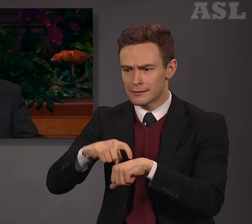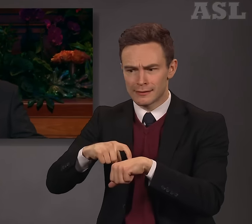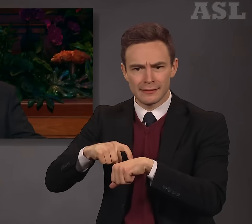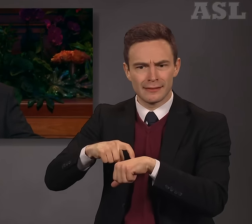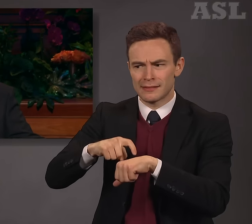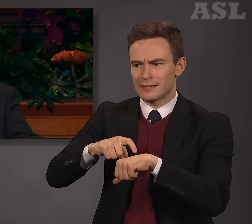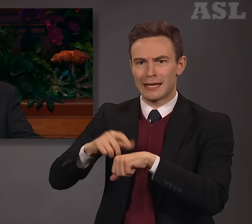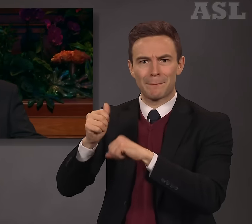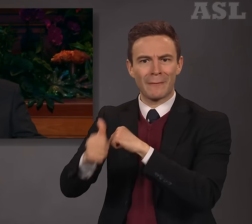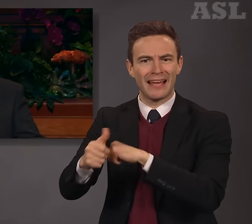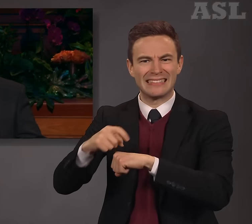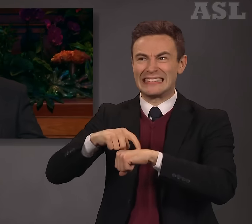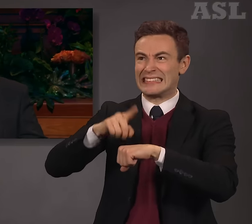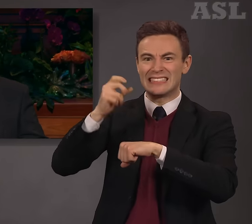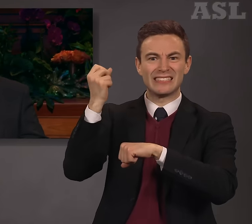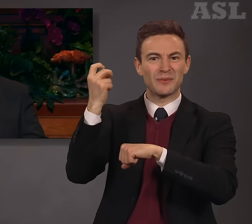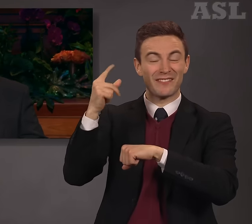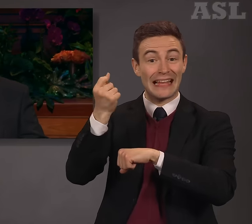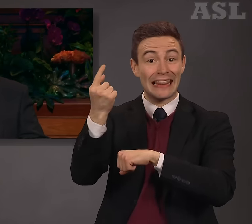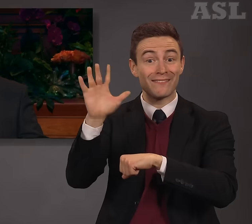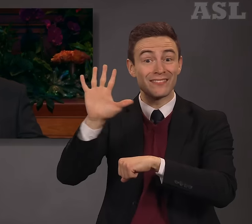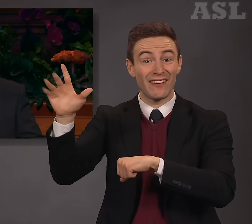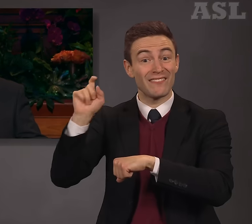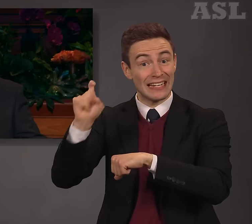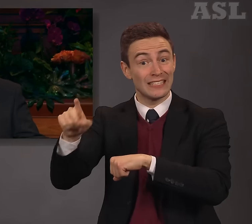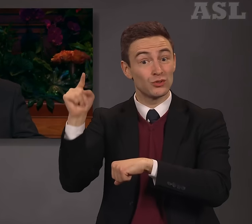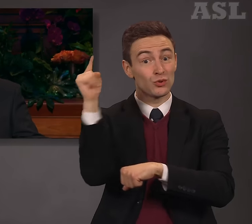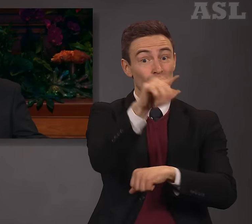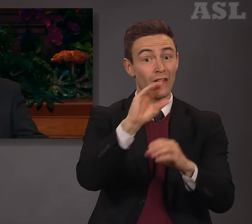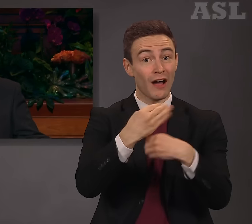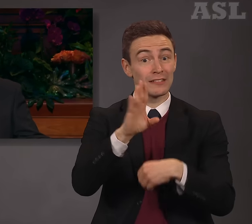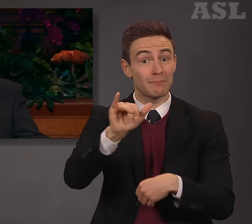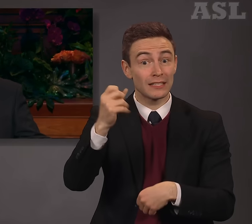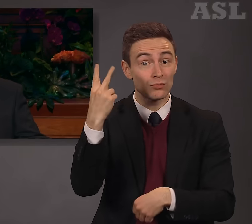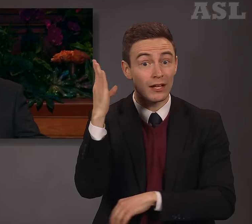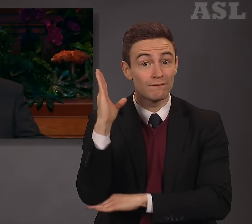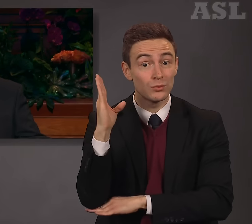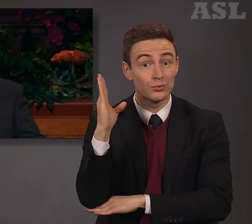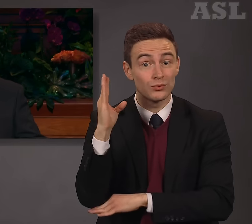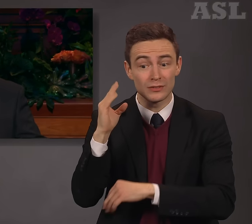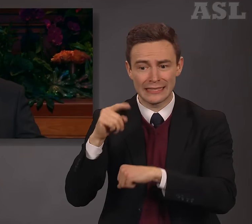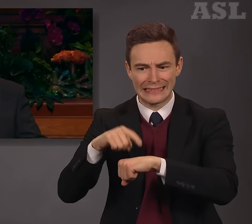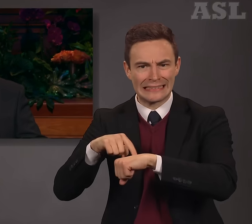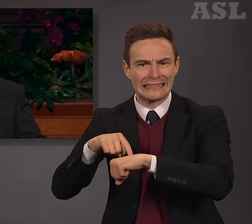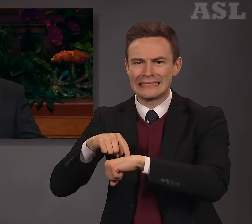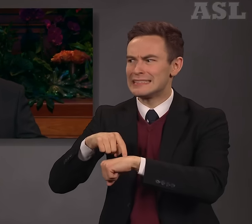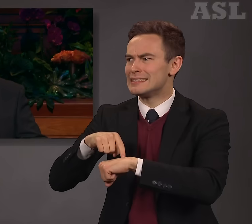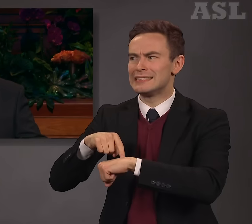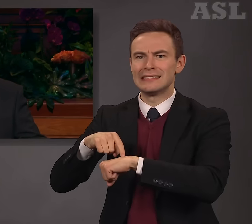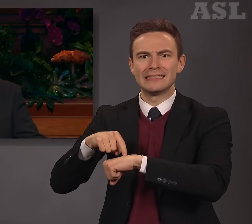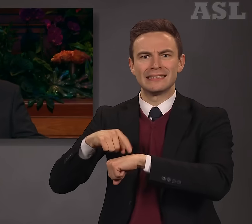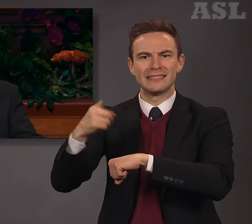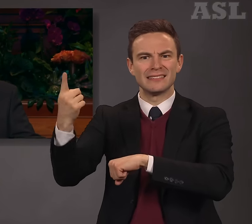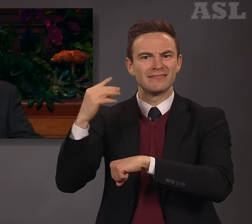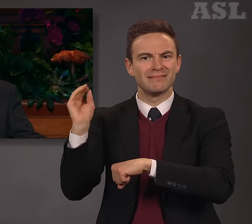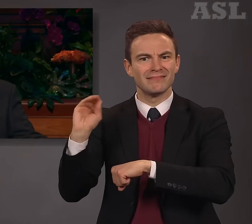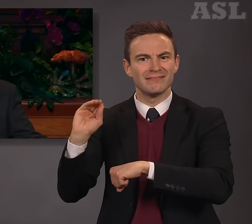return. It was already 11:55 in the morning, and we only had until noon to deliver the